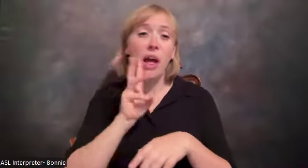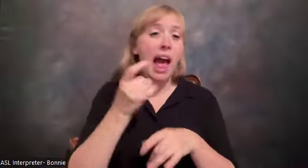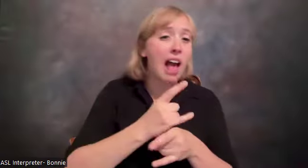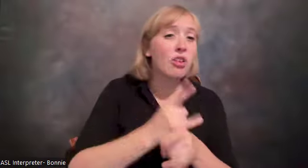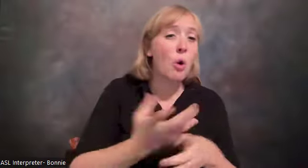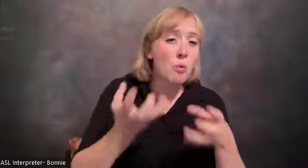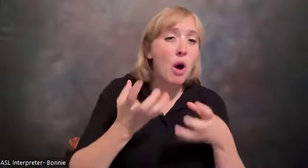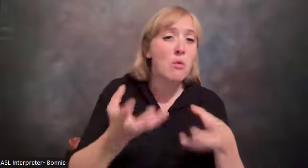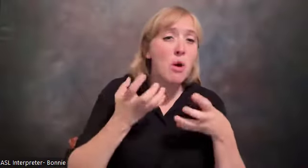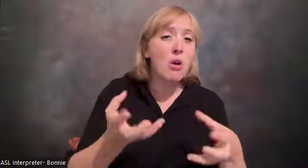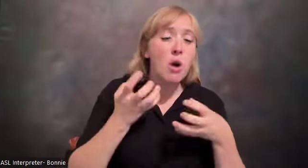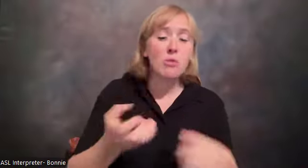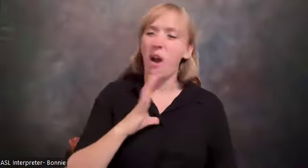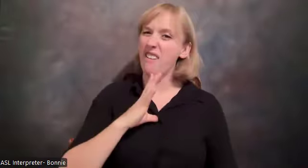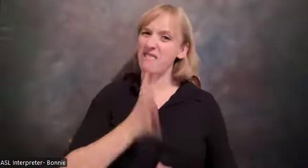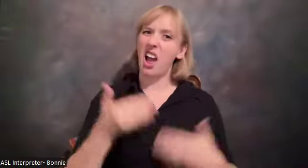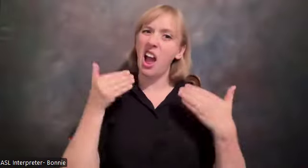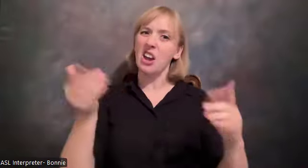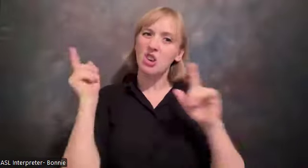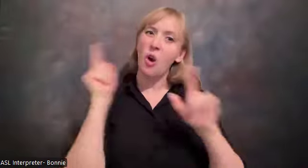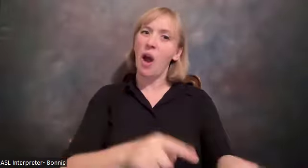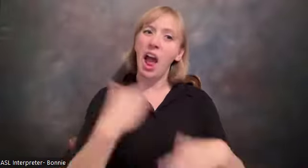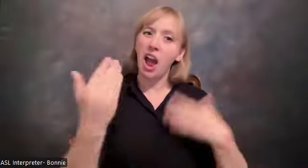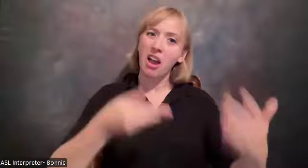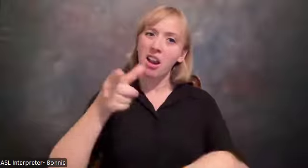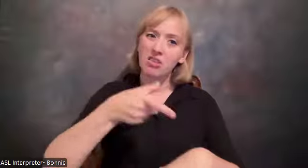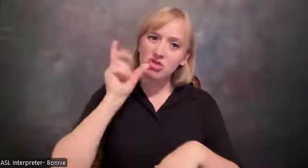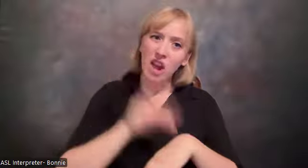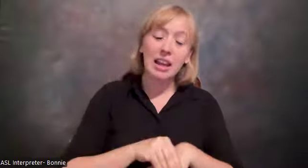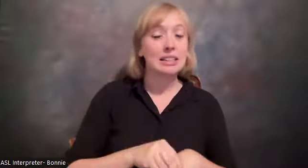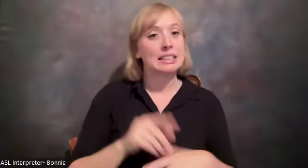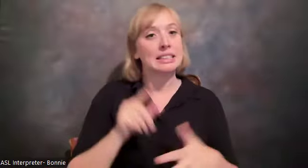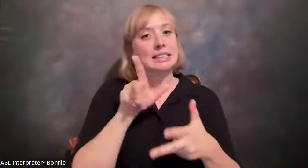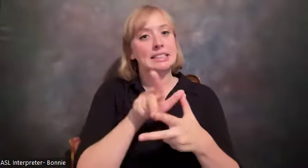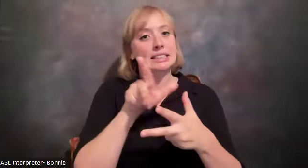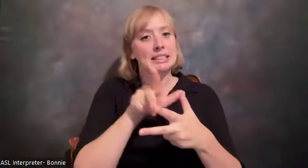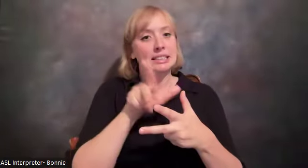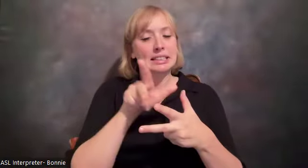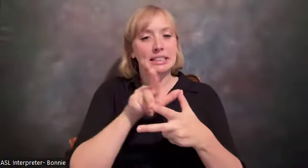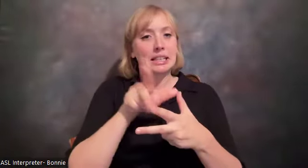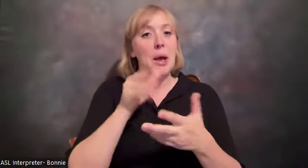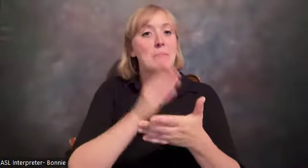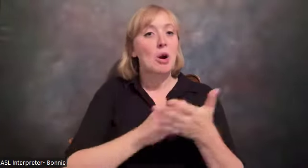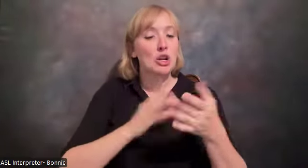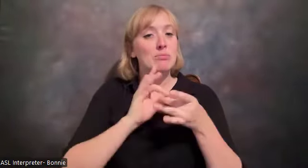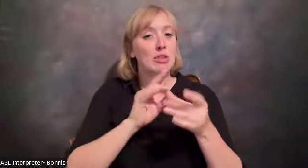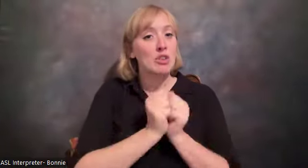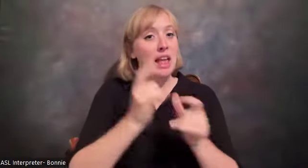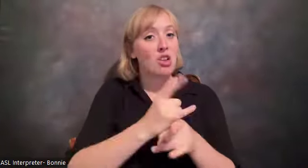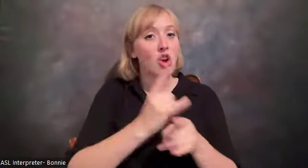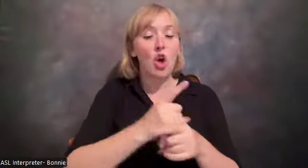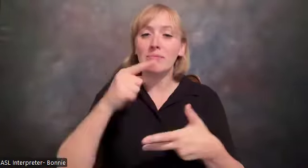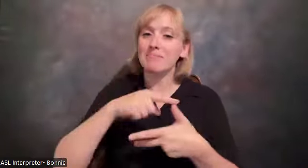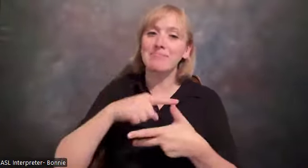costs. So therefore, because of these two components of my relationship with alcohol, number one, I cannot